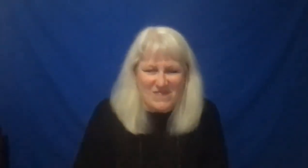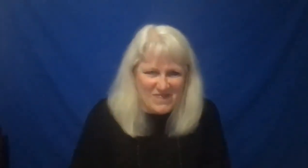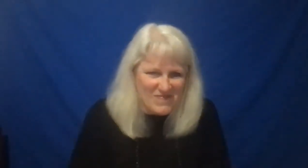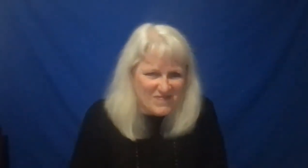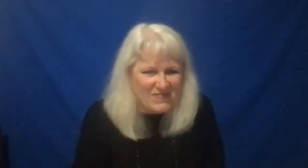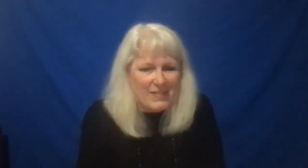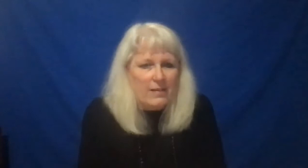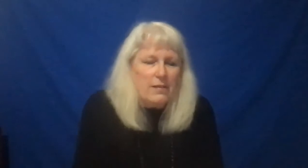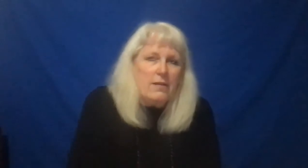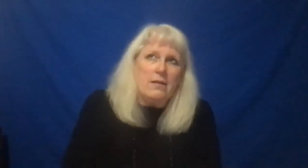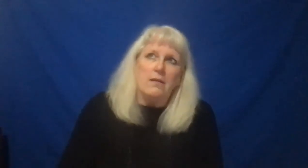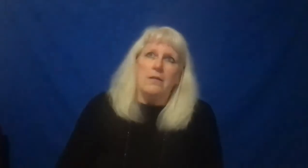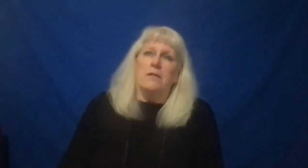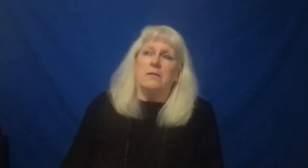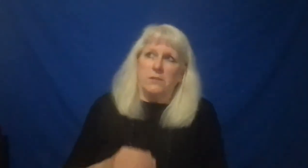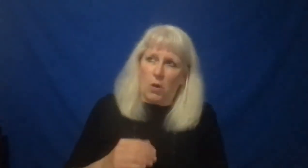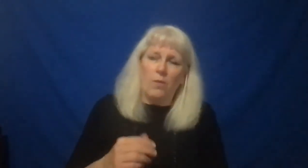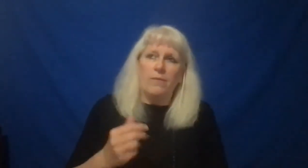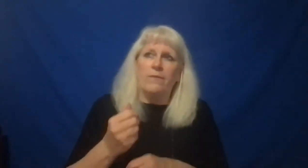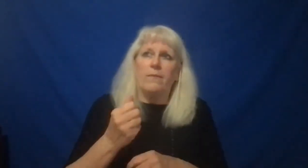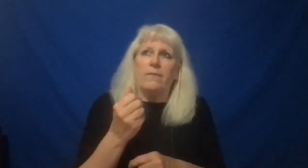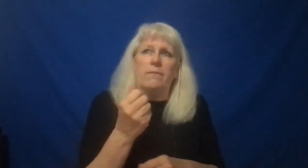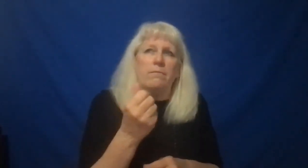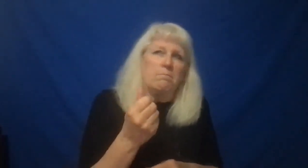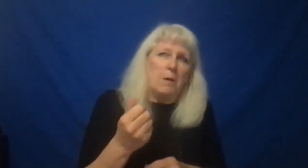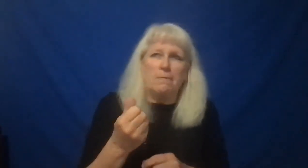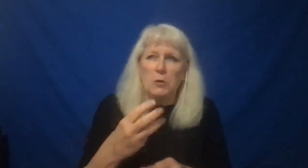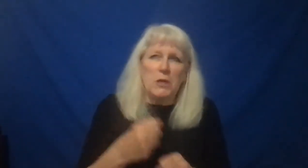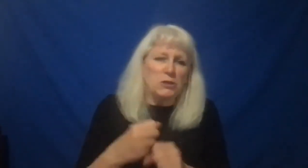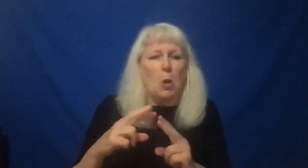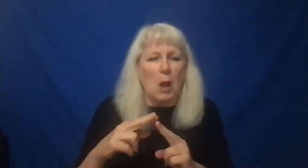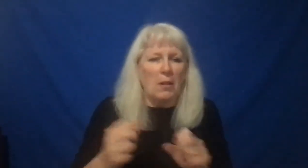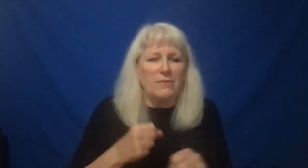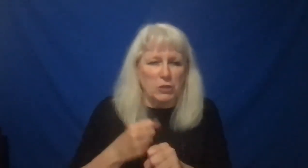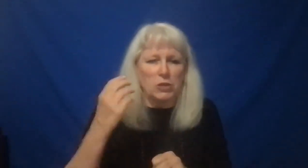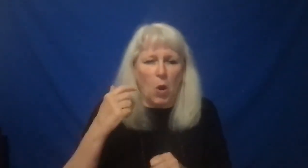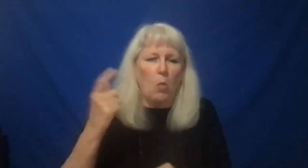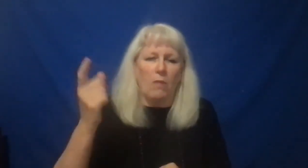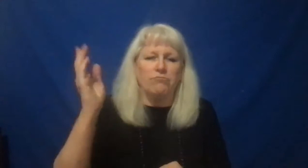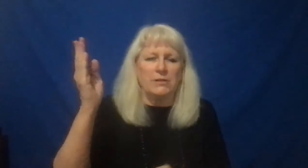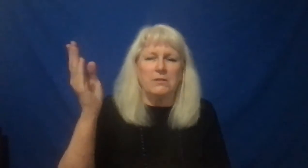of AA a couple of years ago when I gave a presentation on the whole